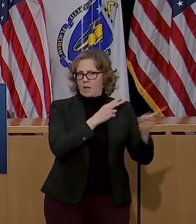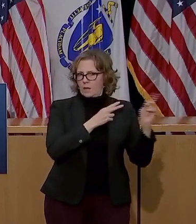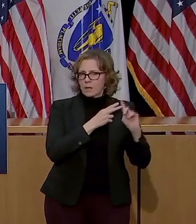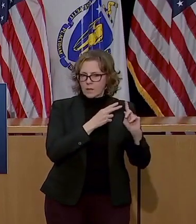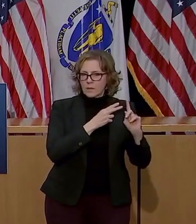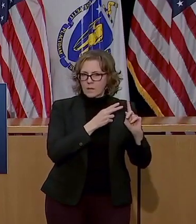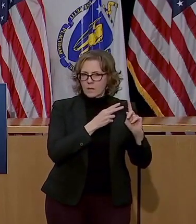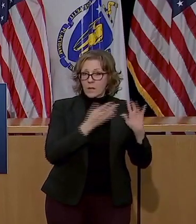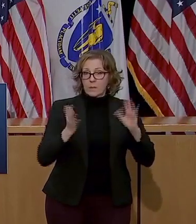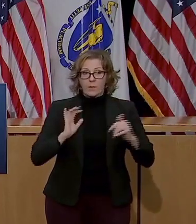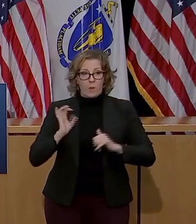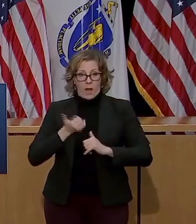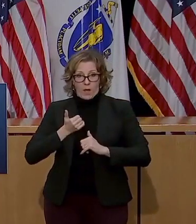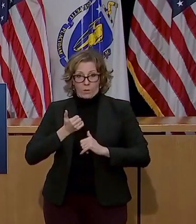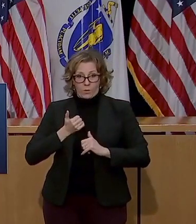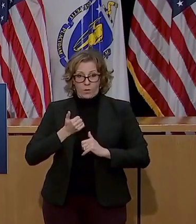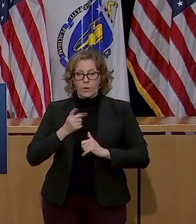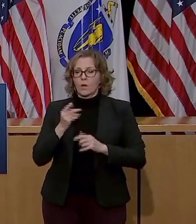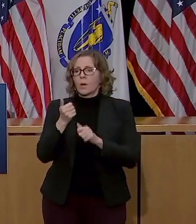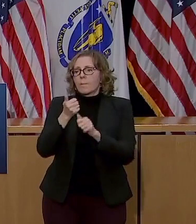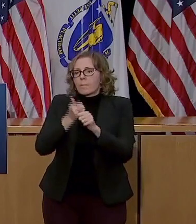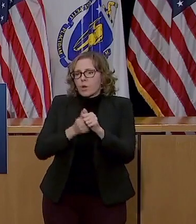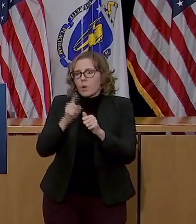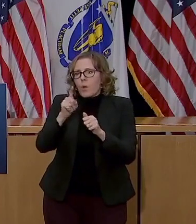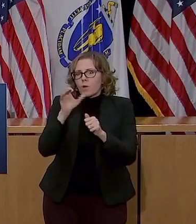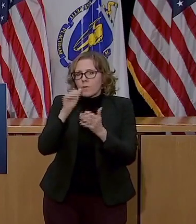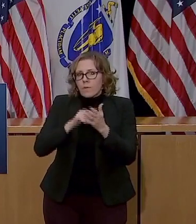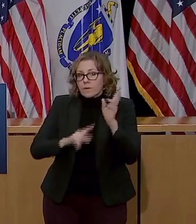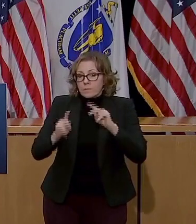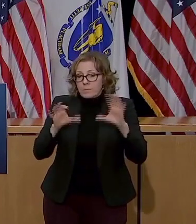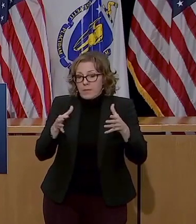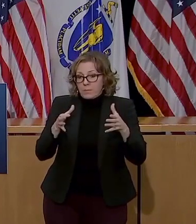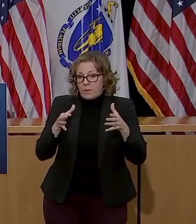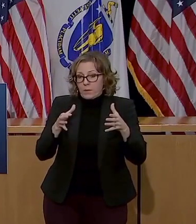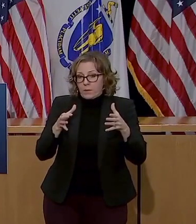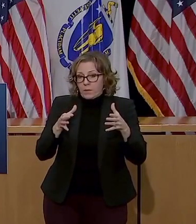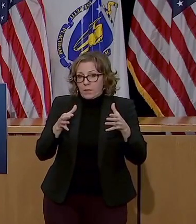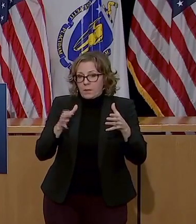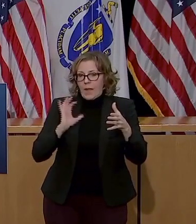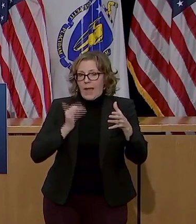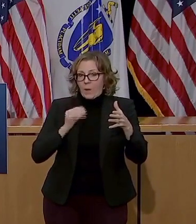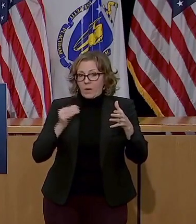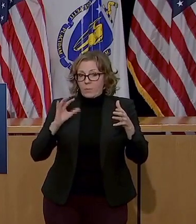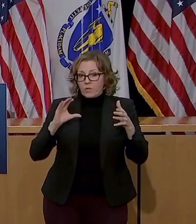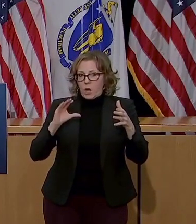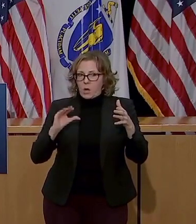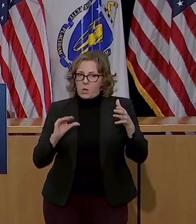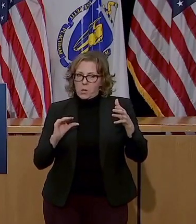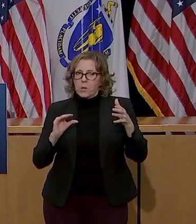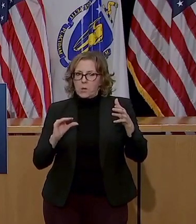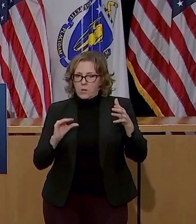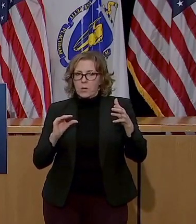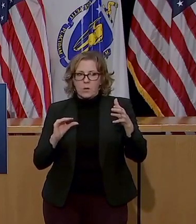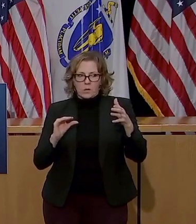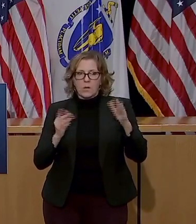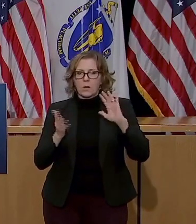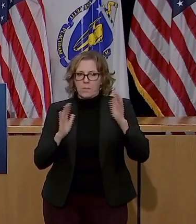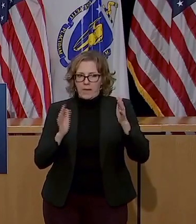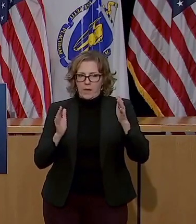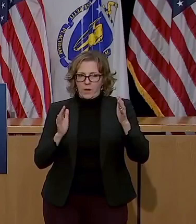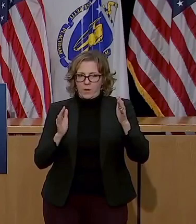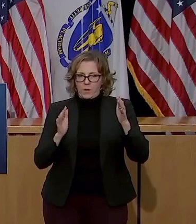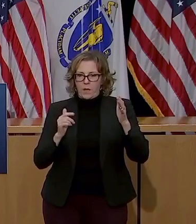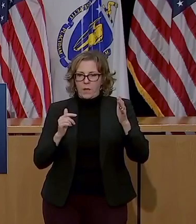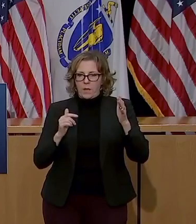cases per 100,000 that are dramatically lower than ours. Now that says to me that I'm doing a lot more testing